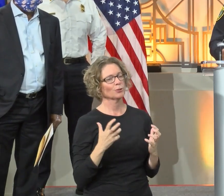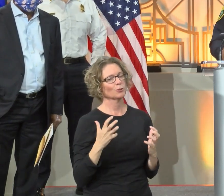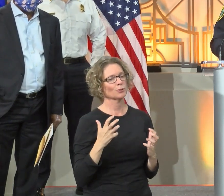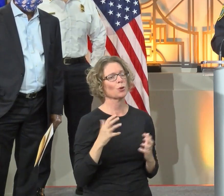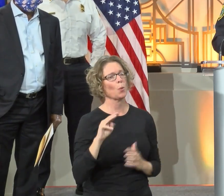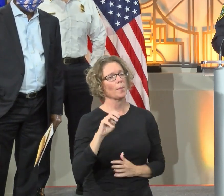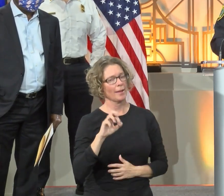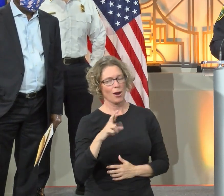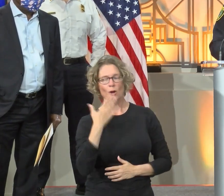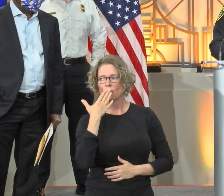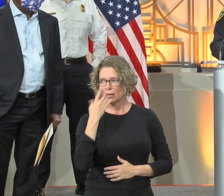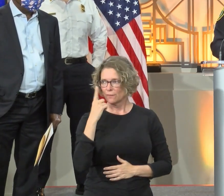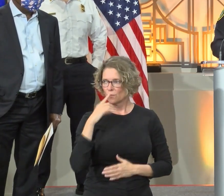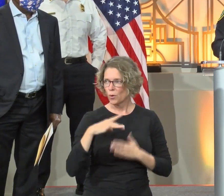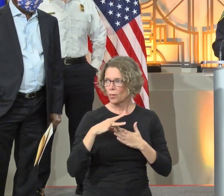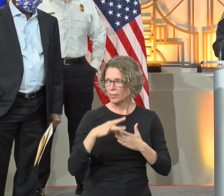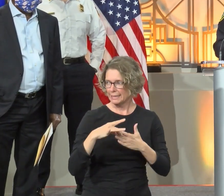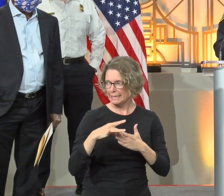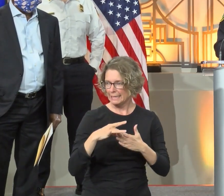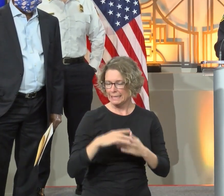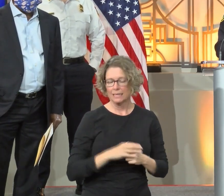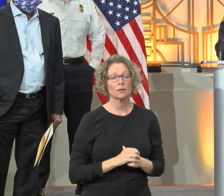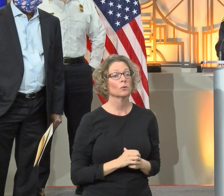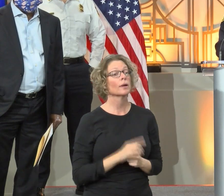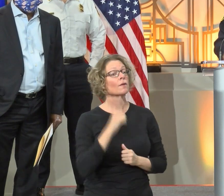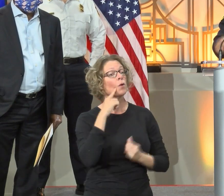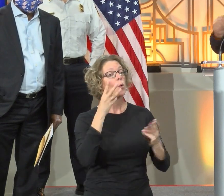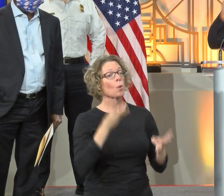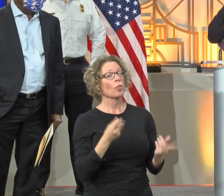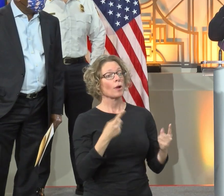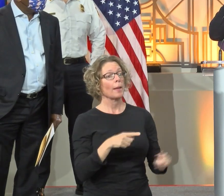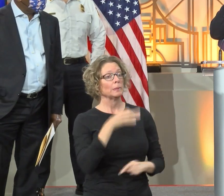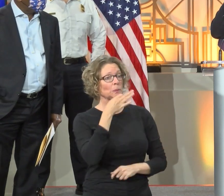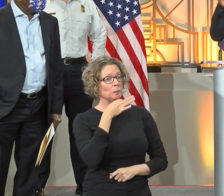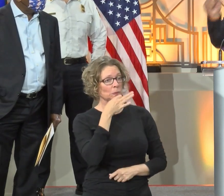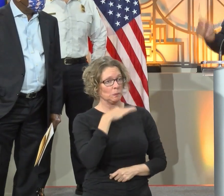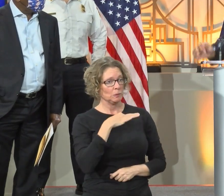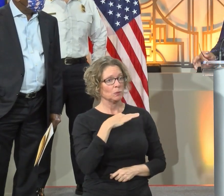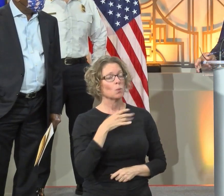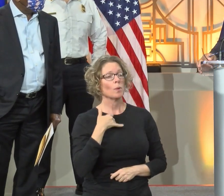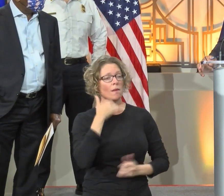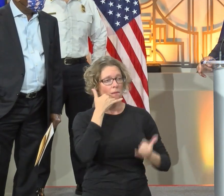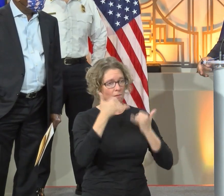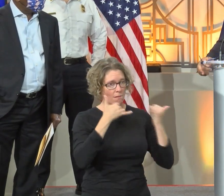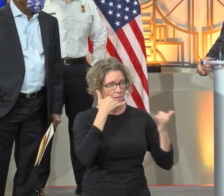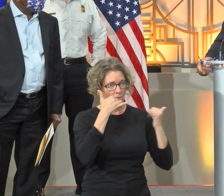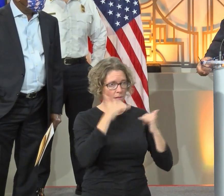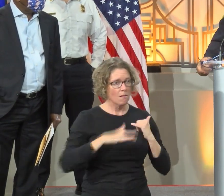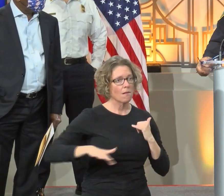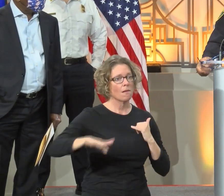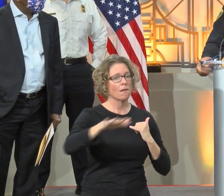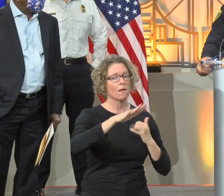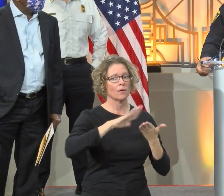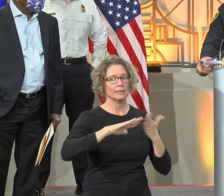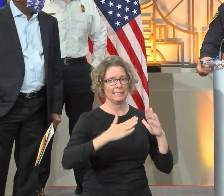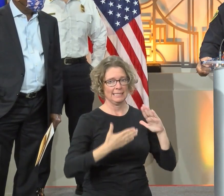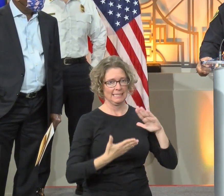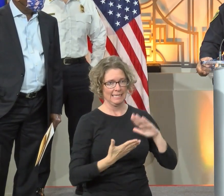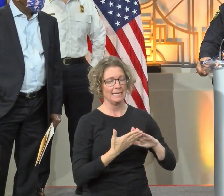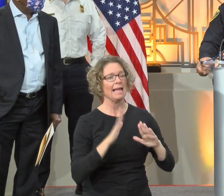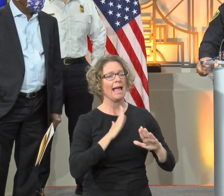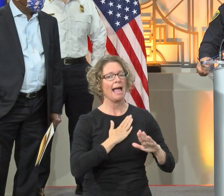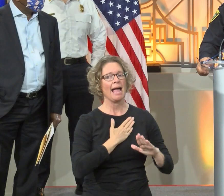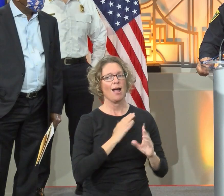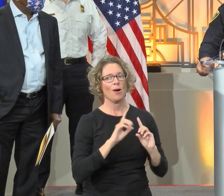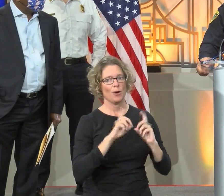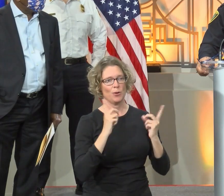relates to the weather event that's coming, Mayor, we just got off the phone with all our command staff across the city. We have put our department